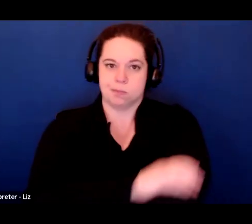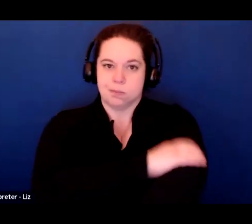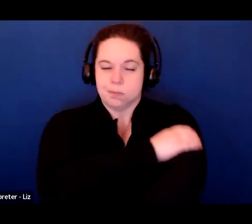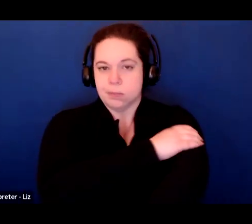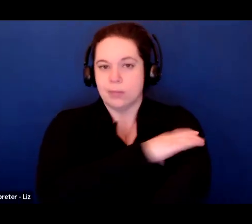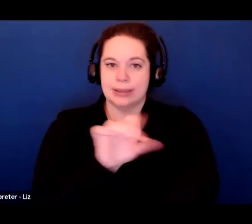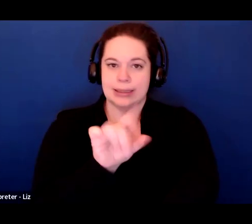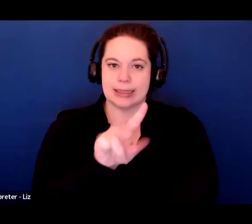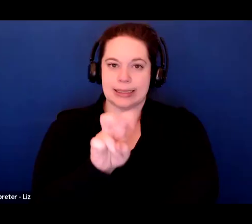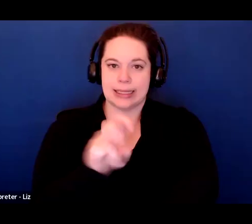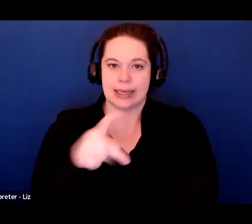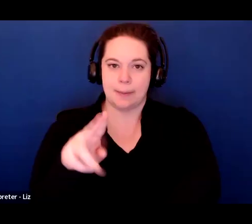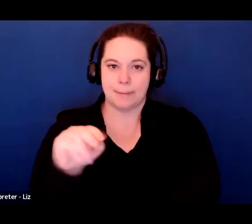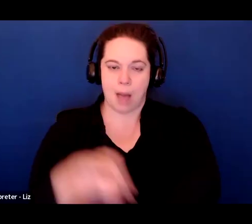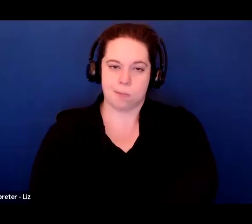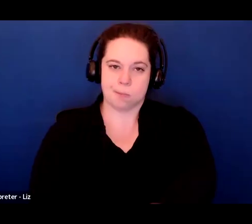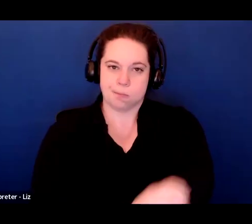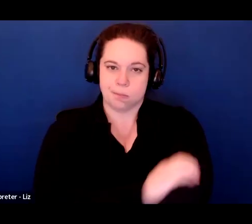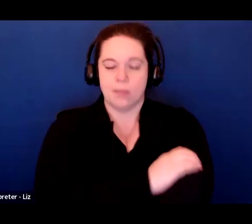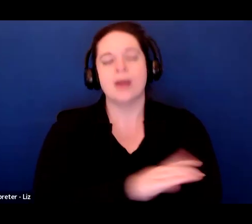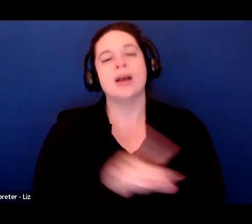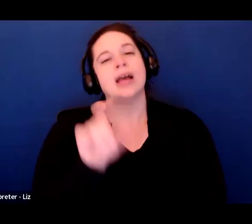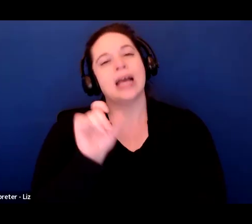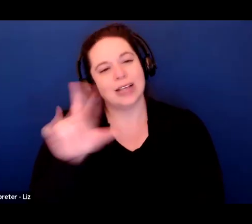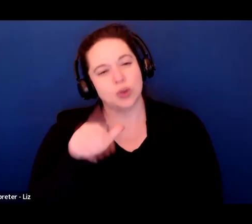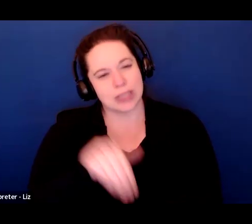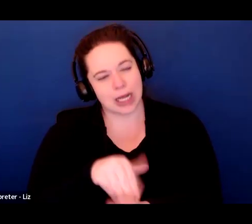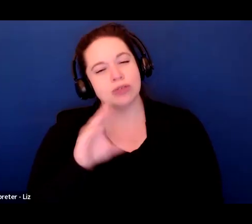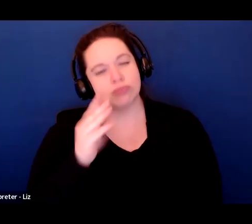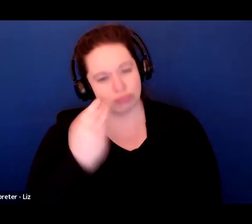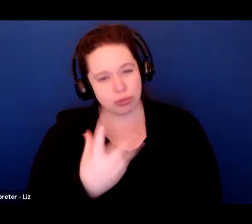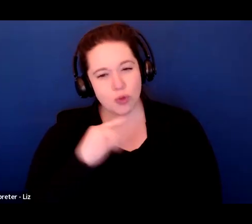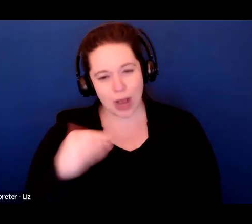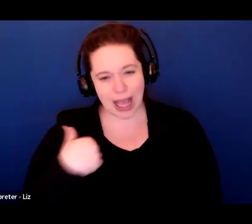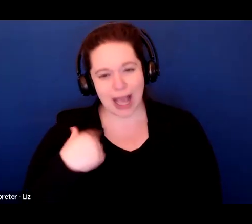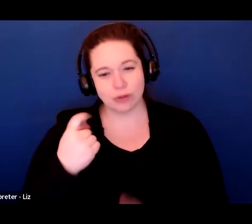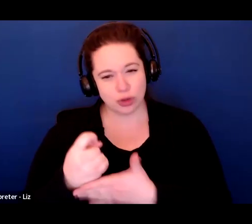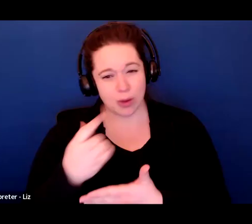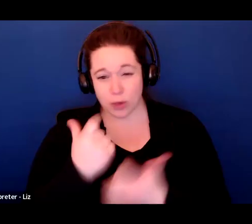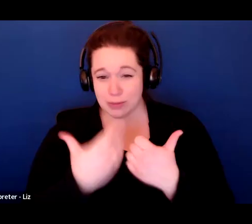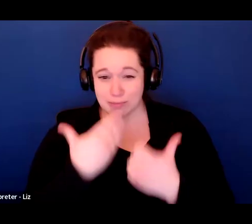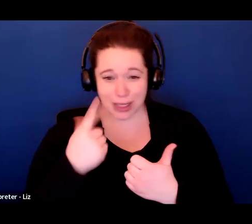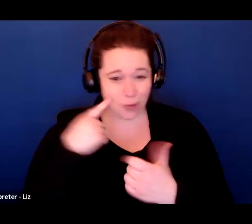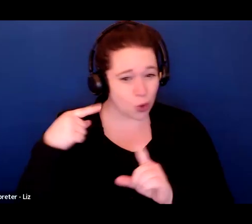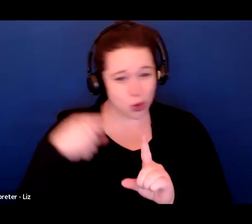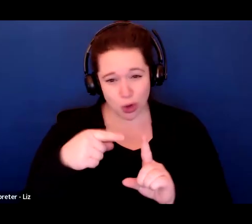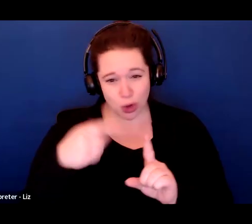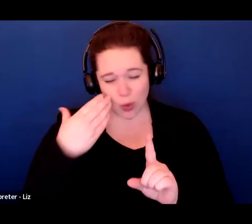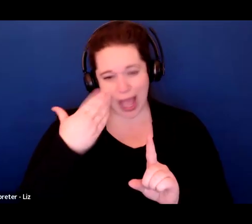professional about what's going to be, because there is treatment for this, Janet. I just don't know which is the right treatment for you because I don't know you.